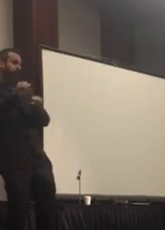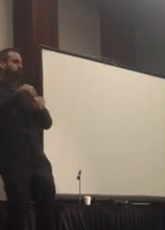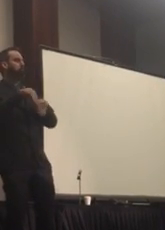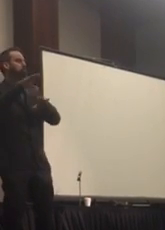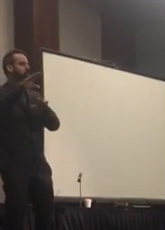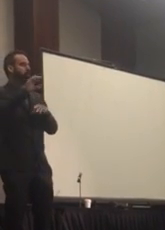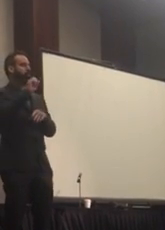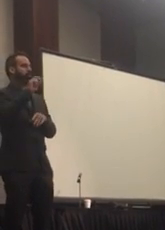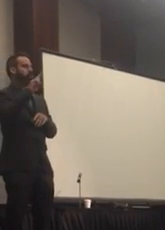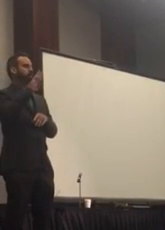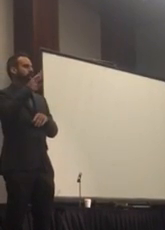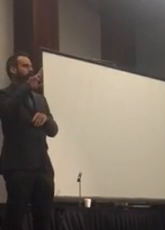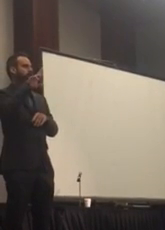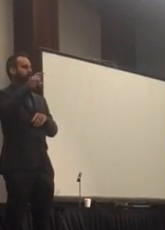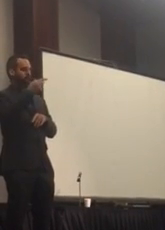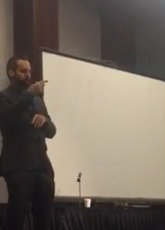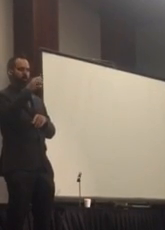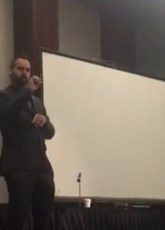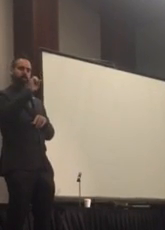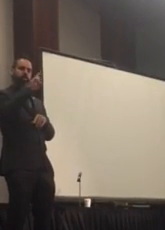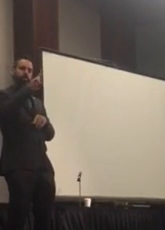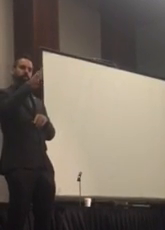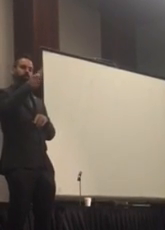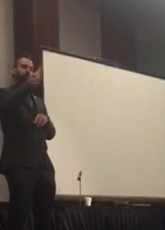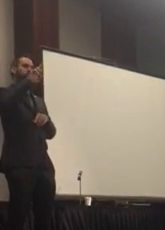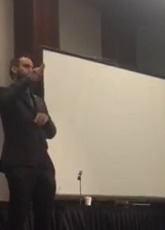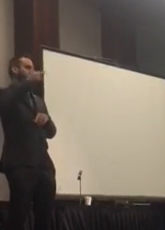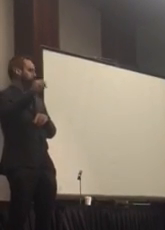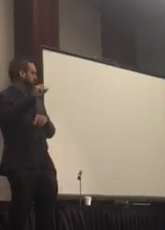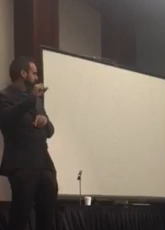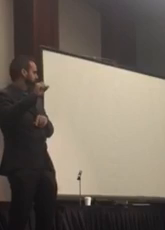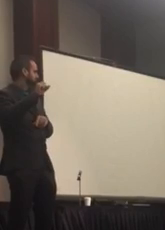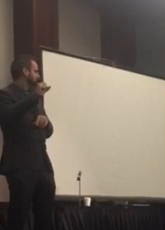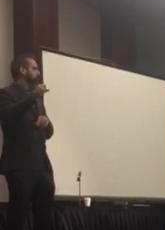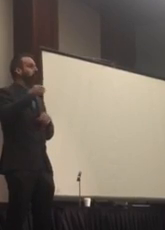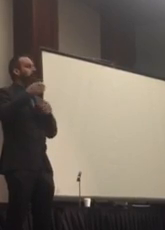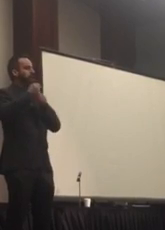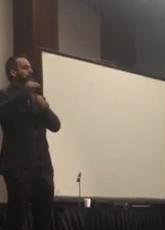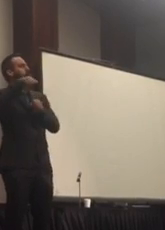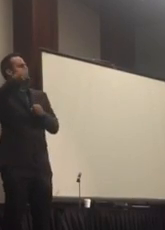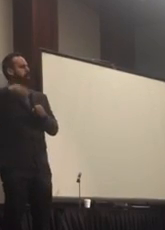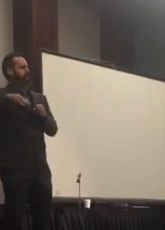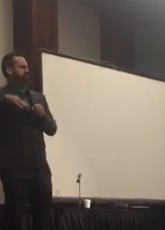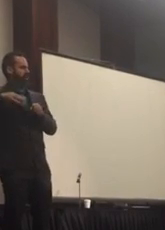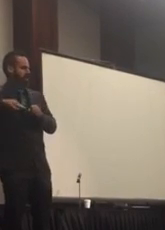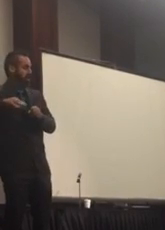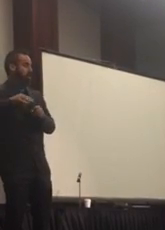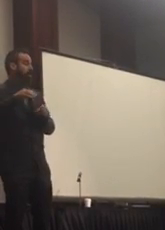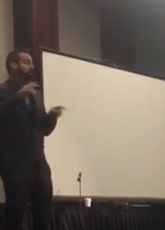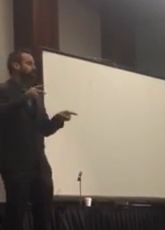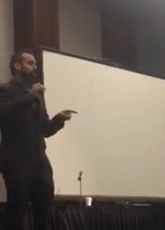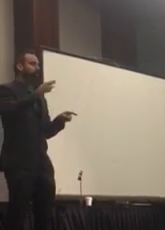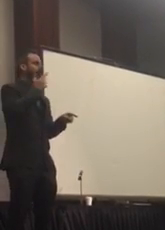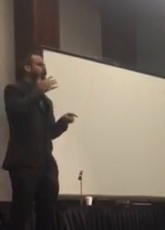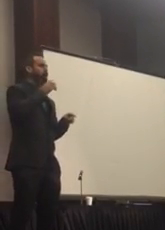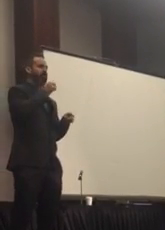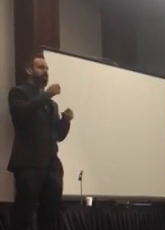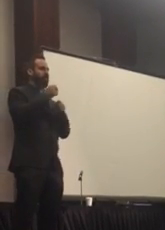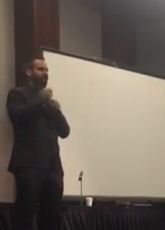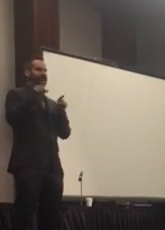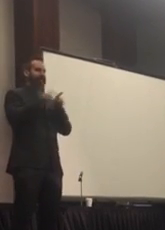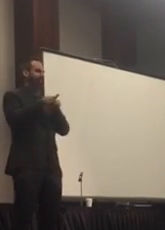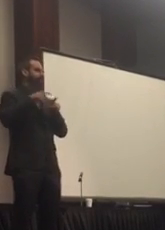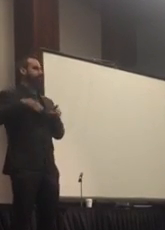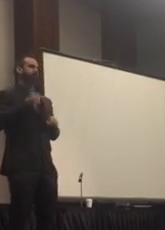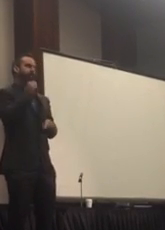suburbs, right, to get FHA loans and VA loans and later GI Bill benefits that were off limits to people of color in the vast majority of cases.